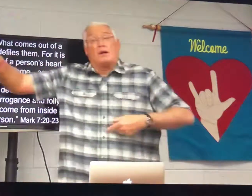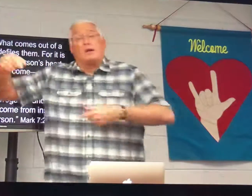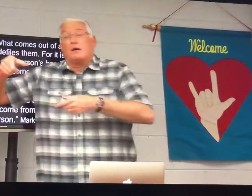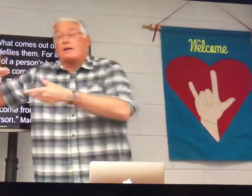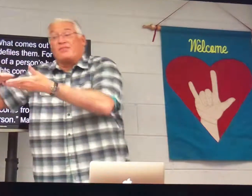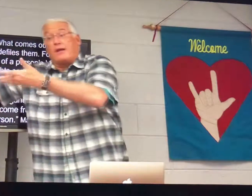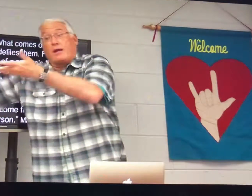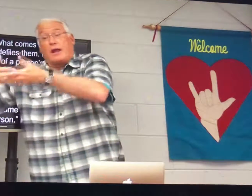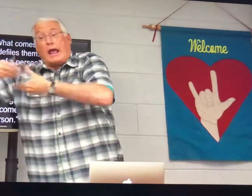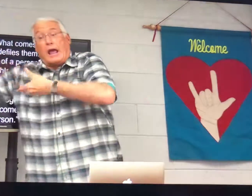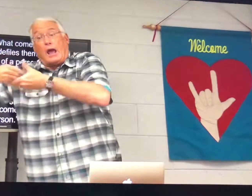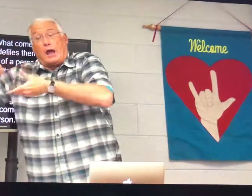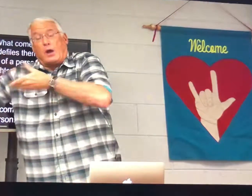Showing you what?